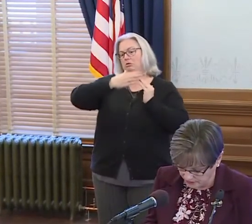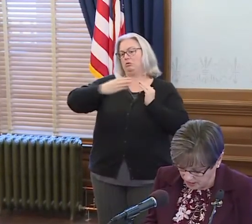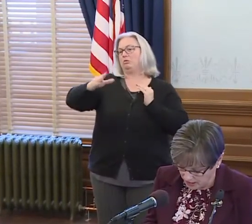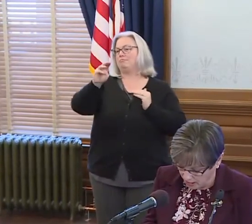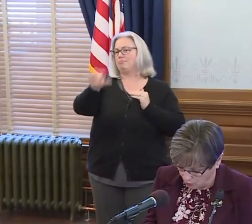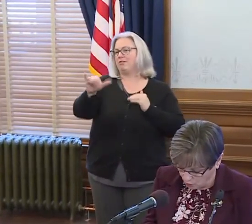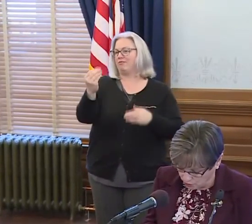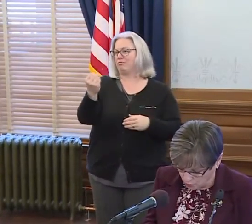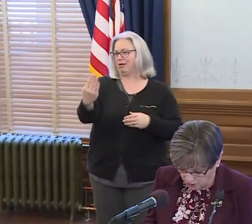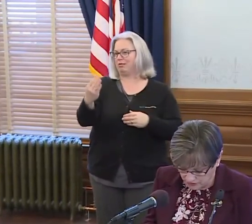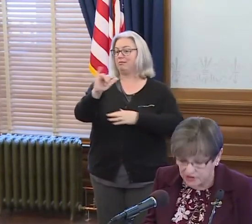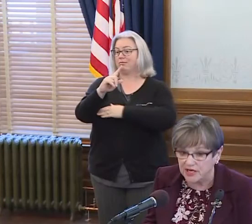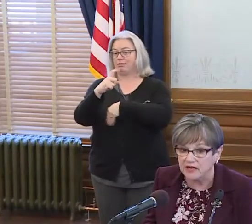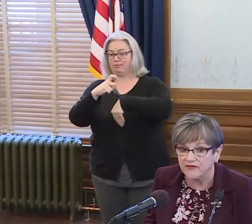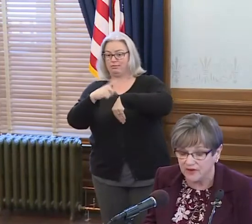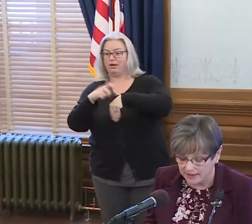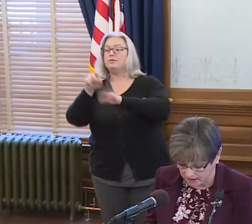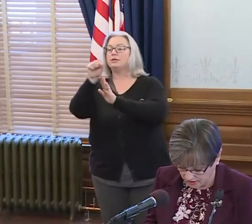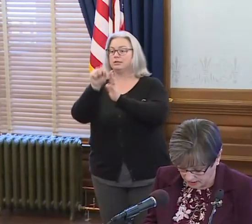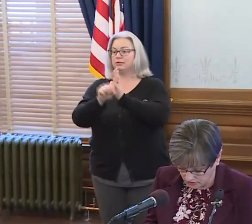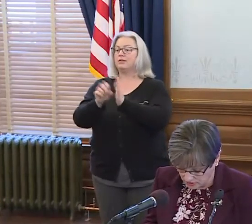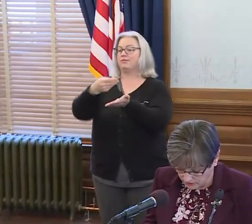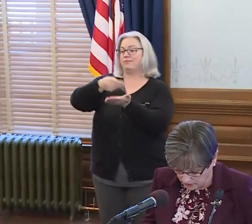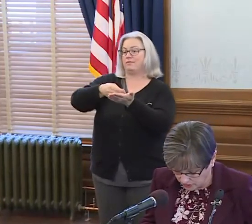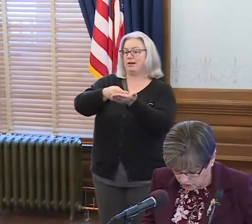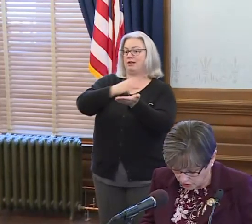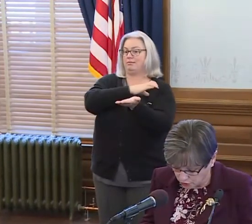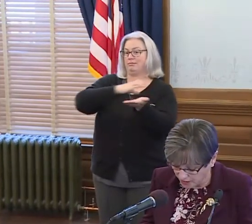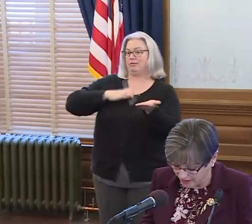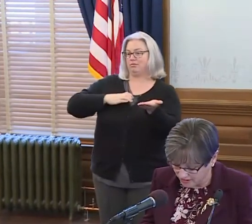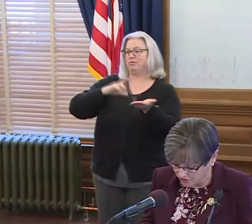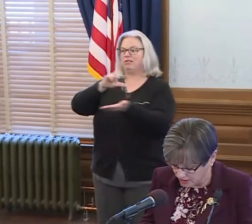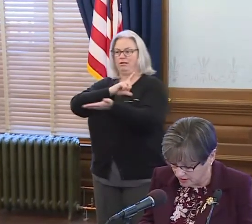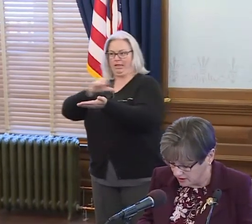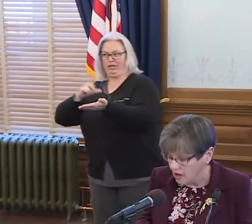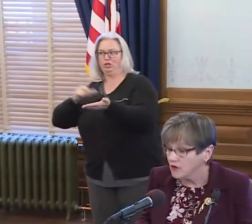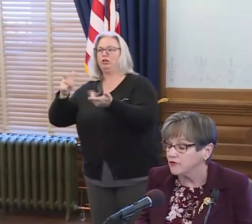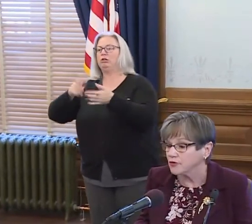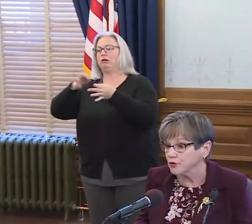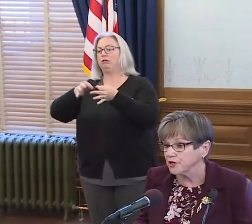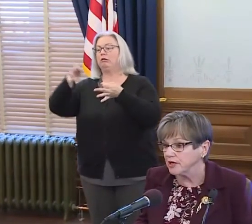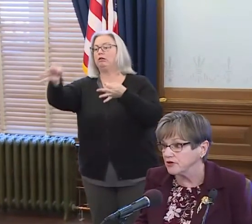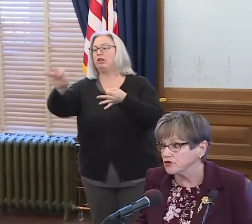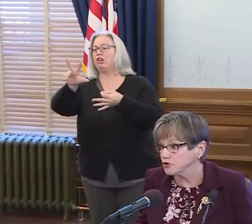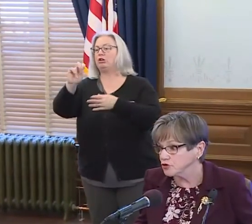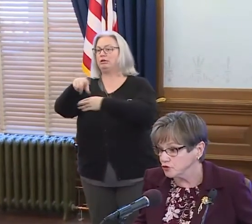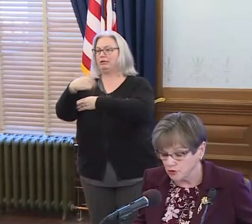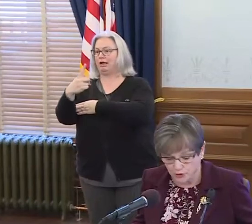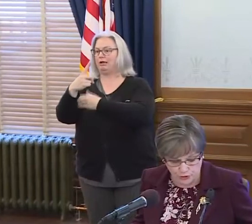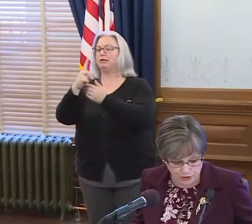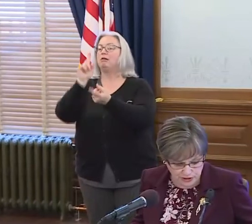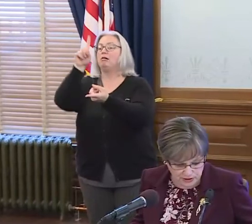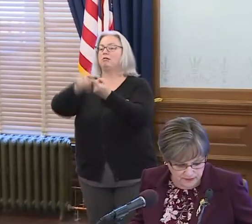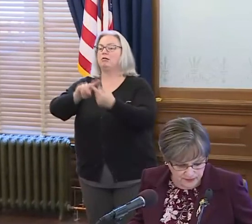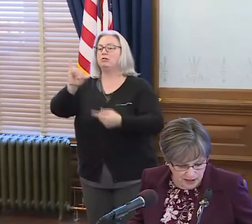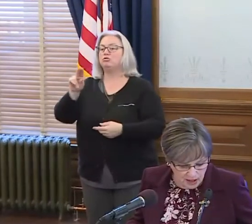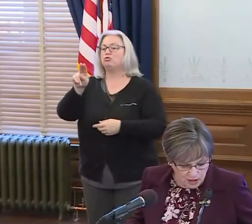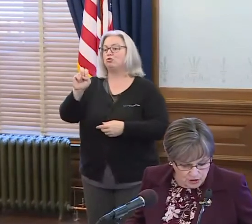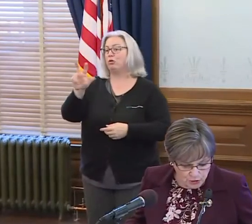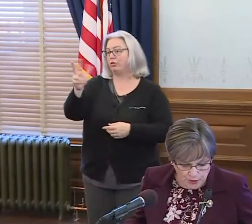14th, at which point the State Finance Council of the Legislature can extend it for 30 days to June